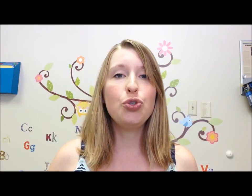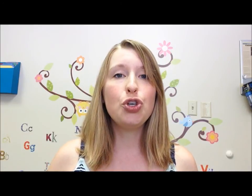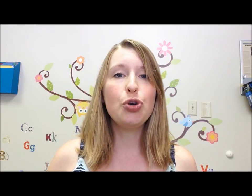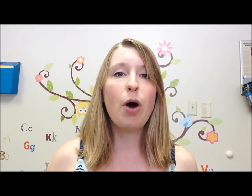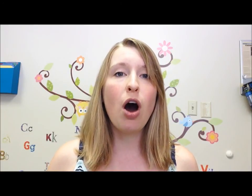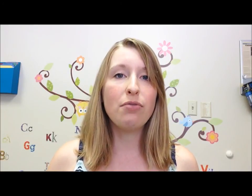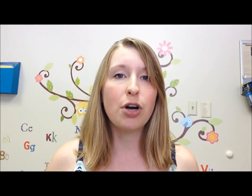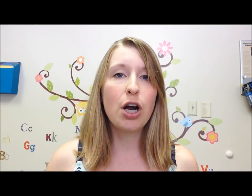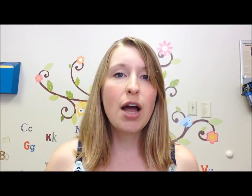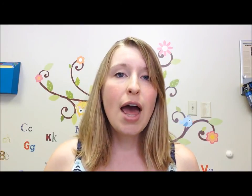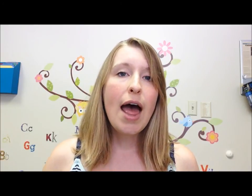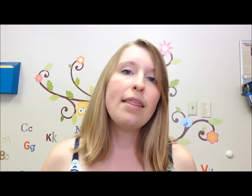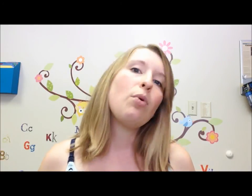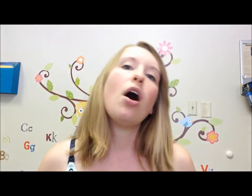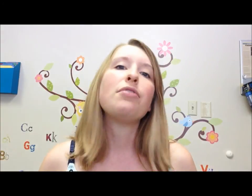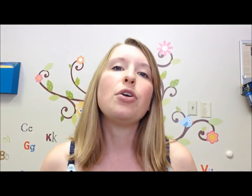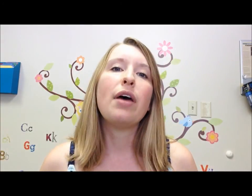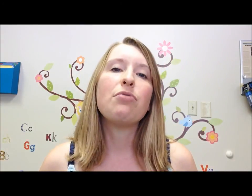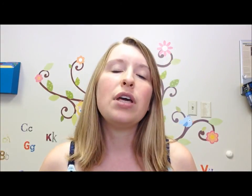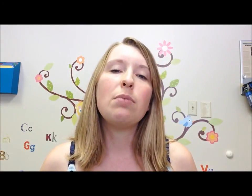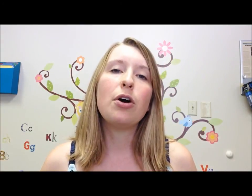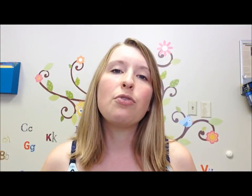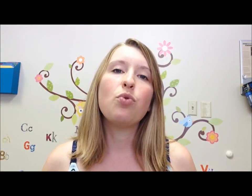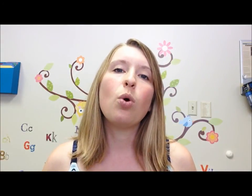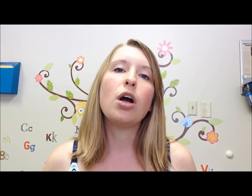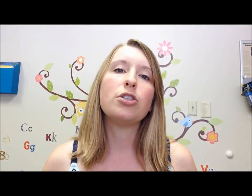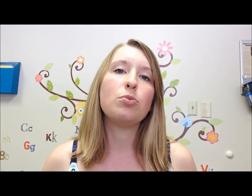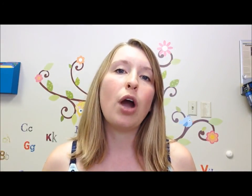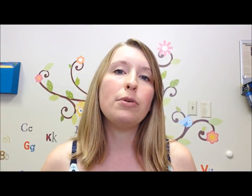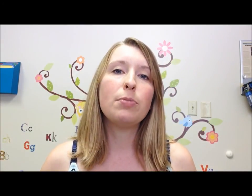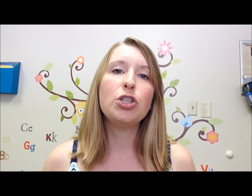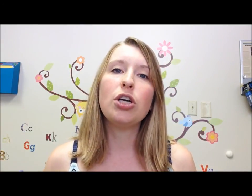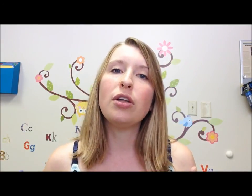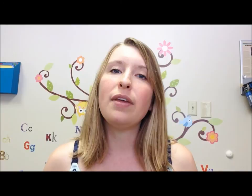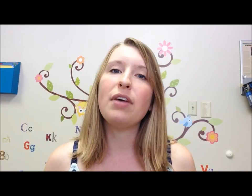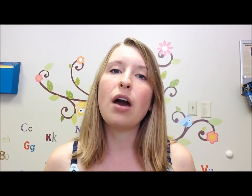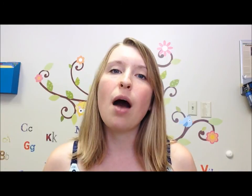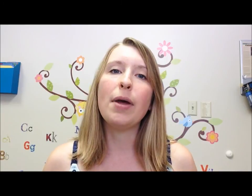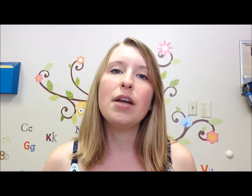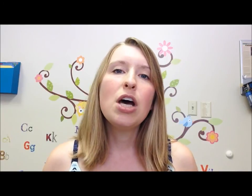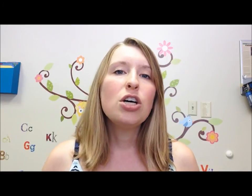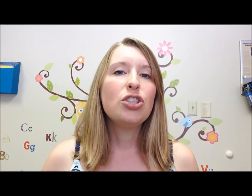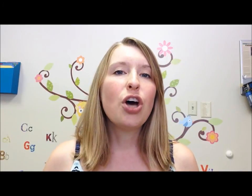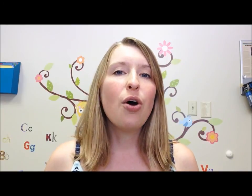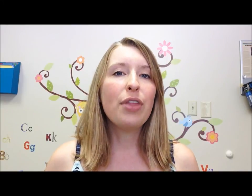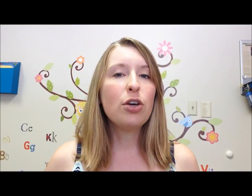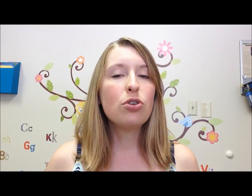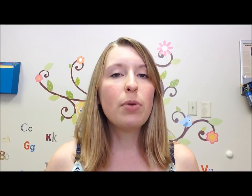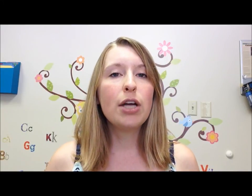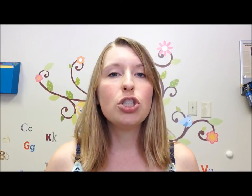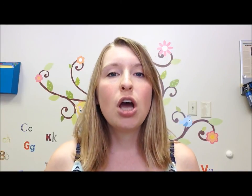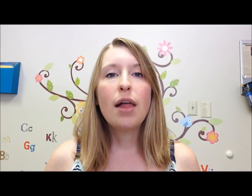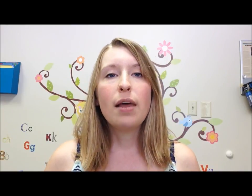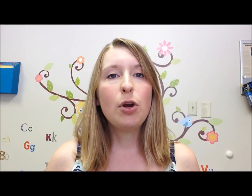www.speechandlanguagekids.com/YouTube offer, and that will offer you that free ebook for subscribing to my channel and leaving a comment. So thank you so much. Let me know if you have